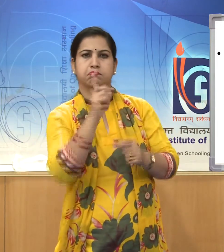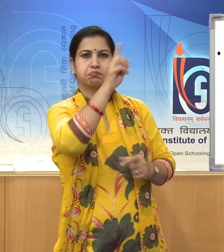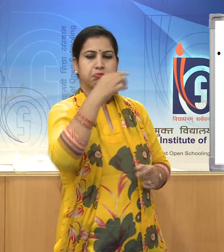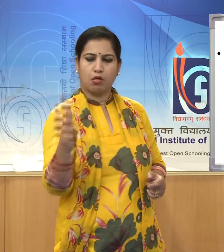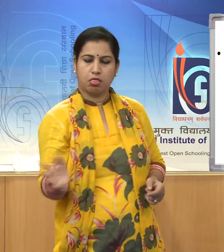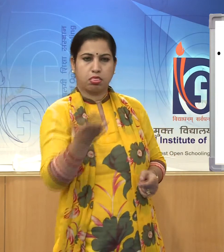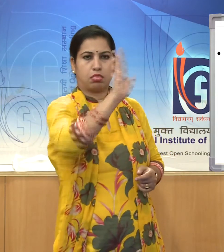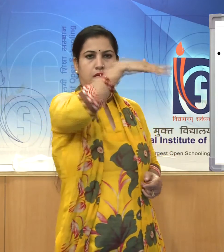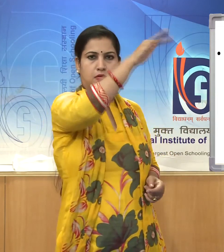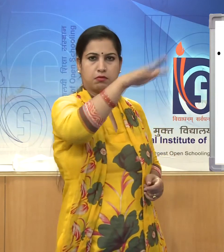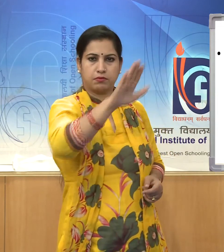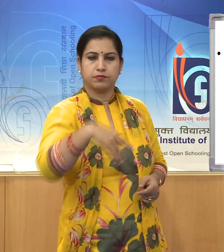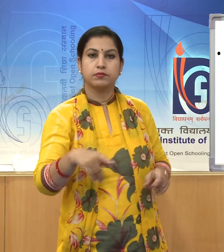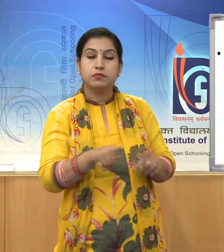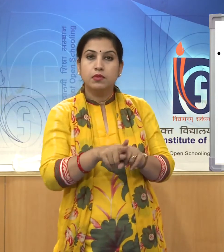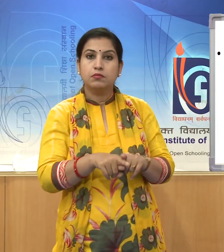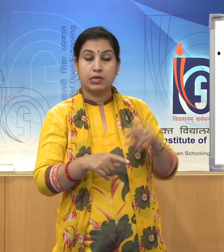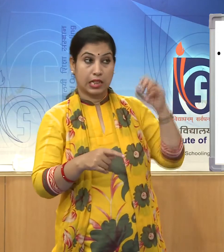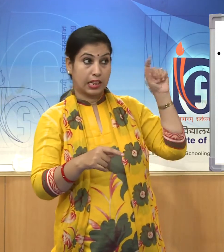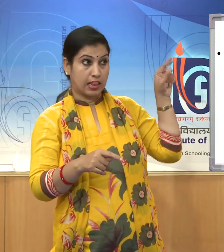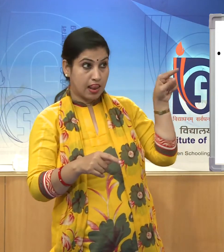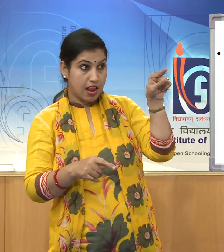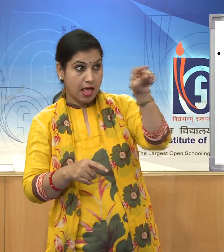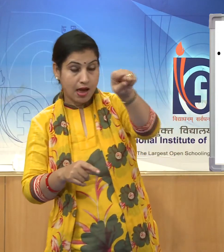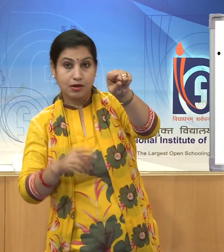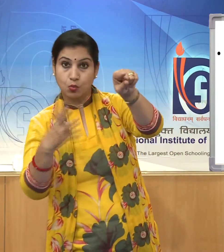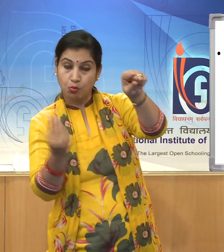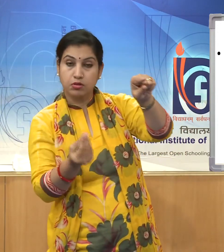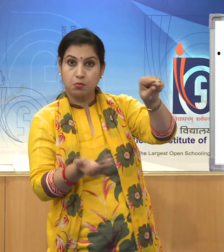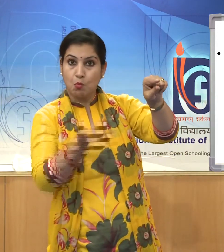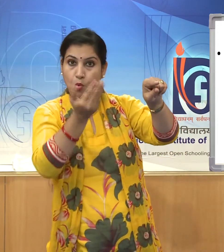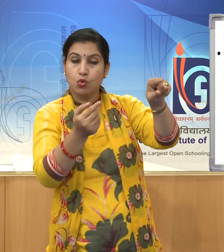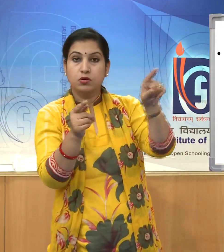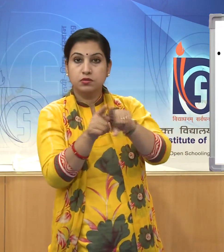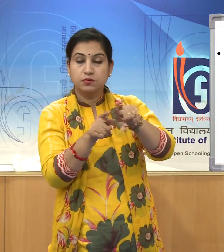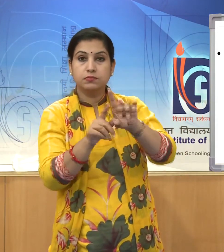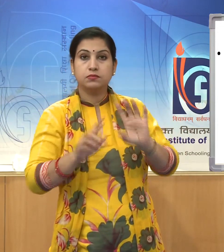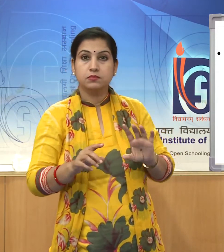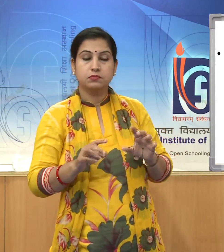They go well with the lines and its